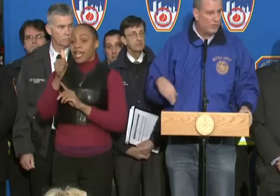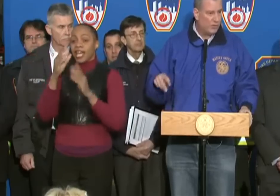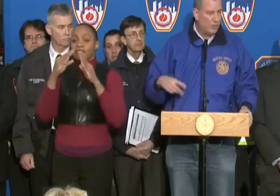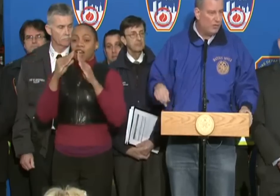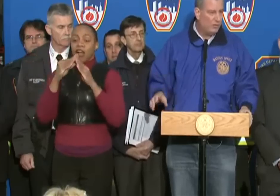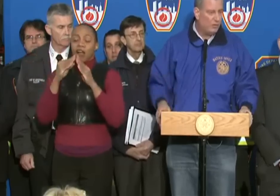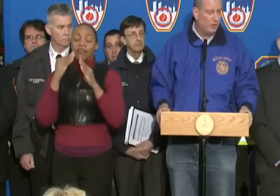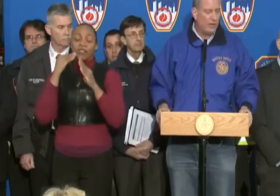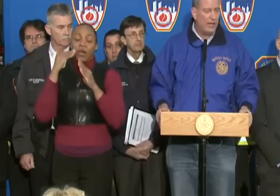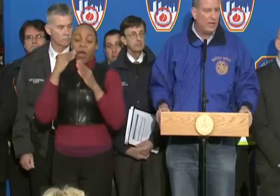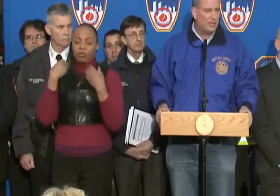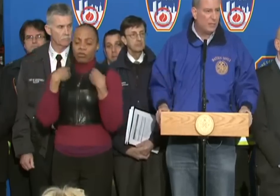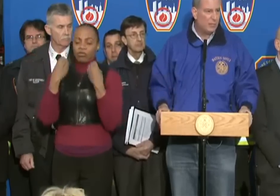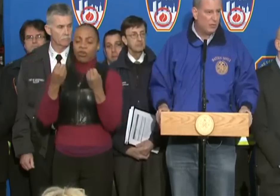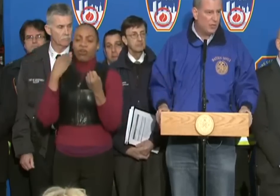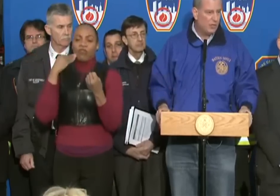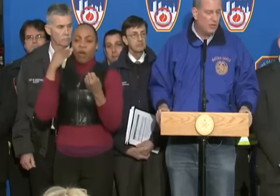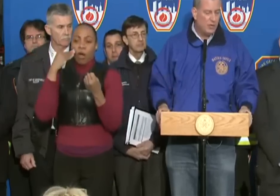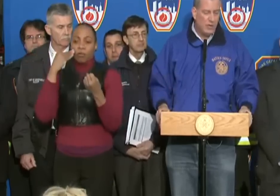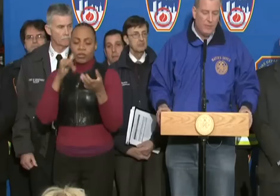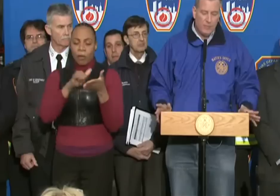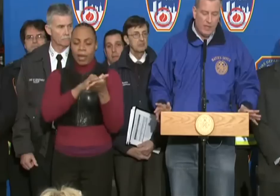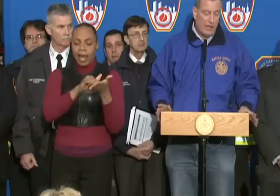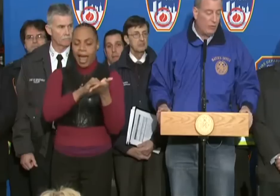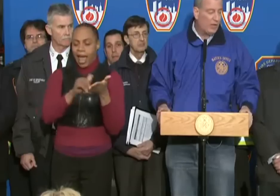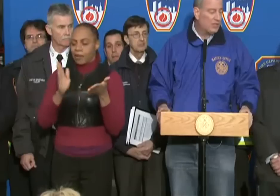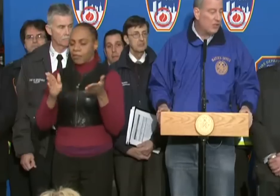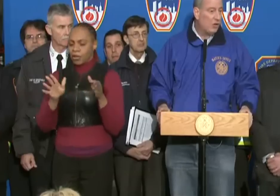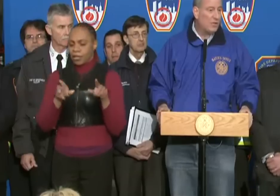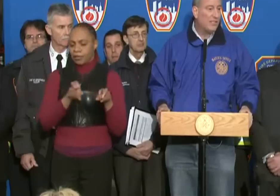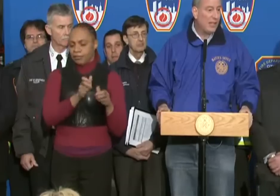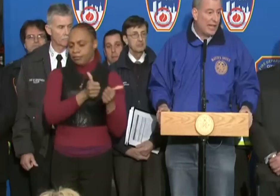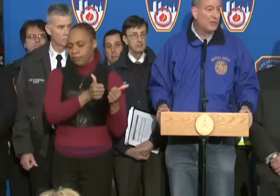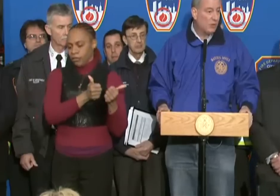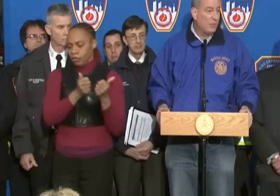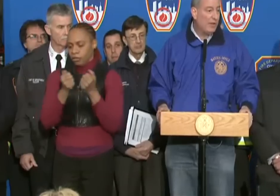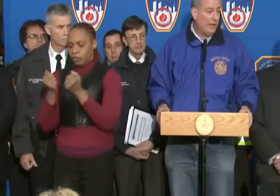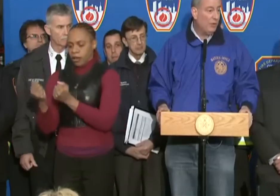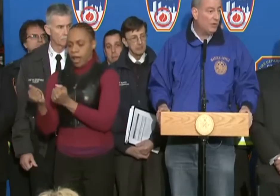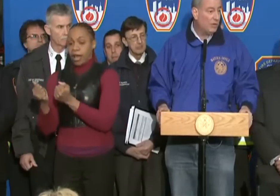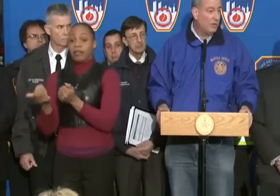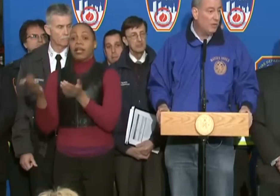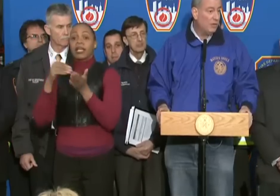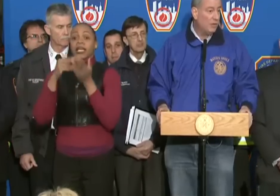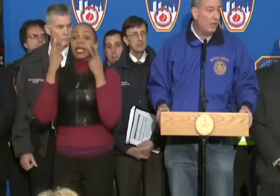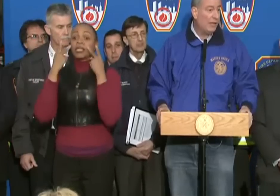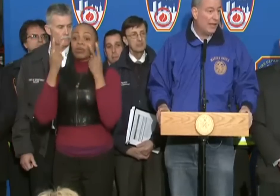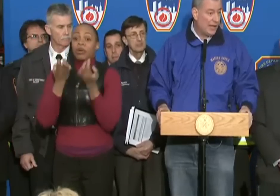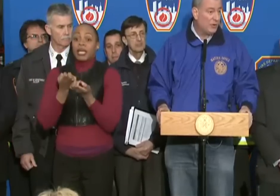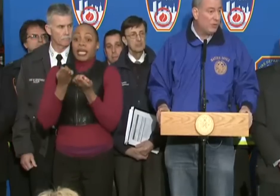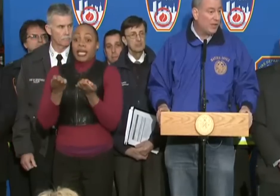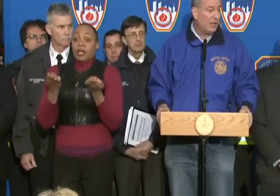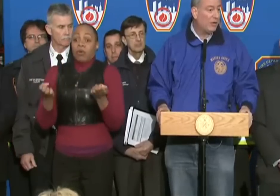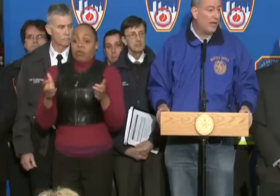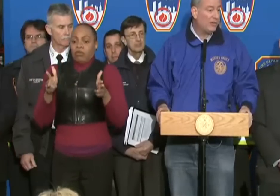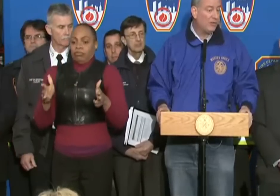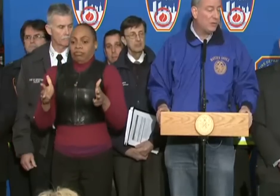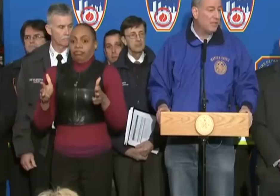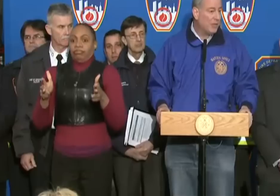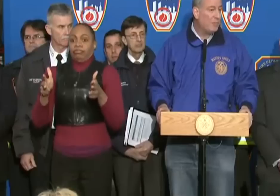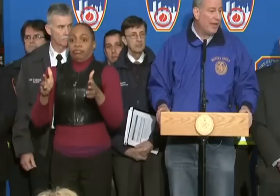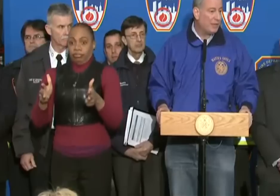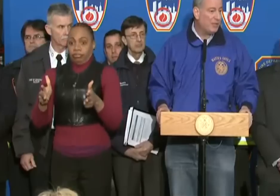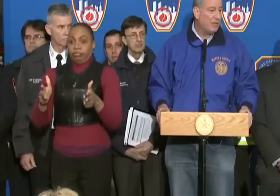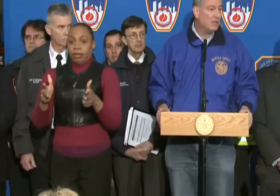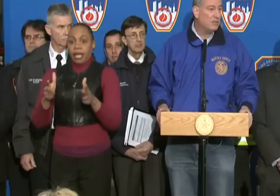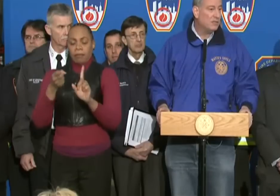So I went through a little bit of Lower Manhattan and some of Brooklyn. Again, what I saw was a lot of equipment out. And having a very